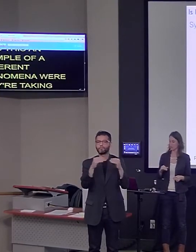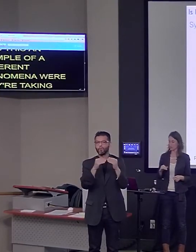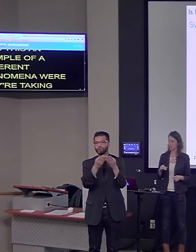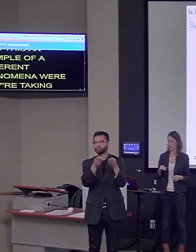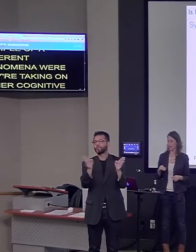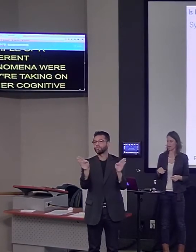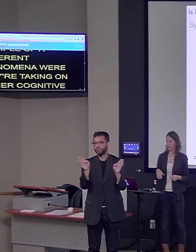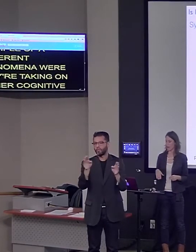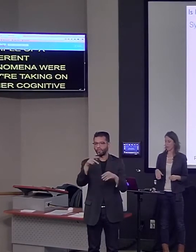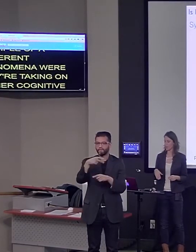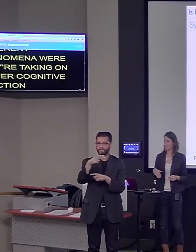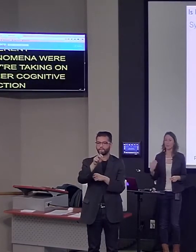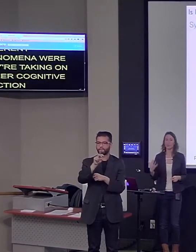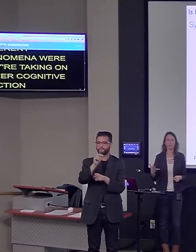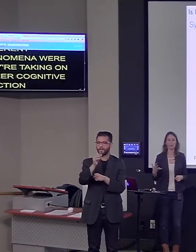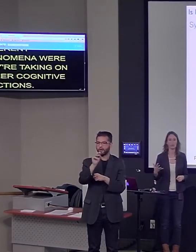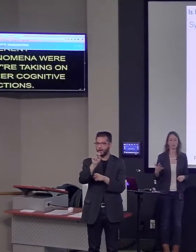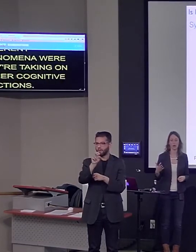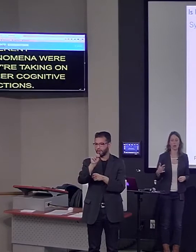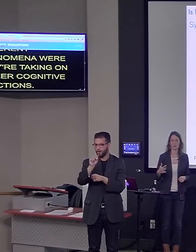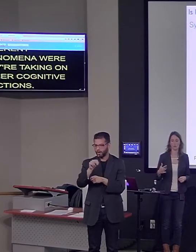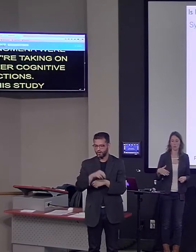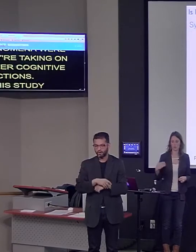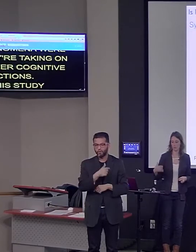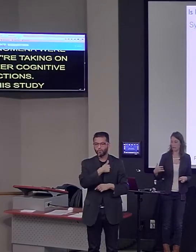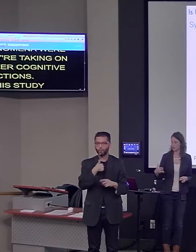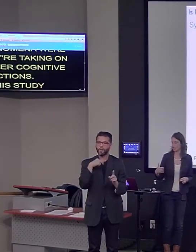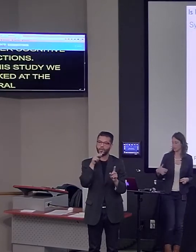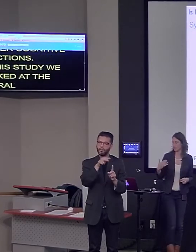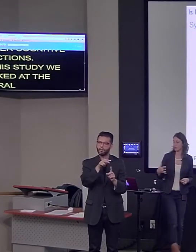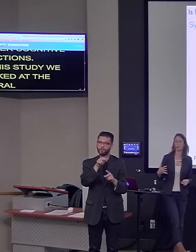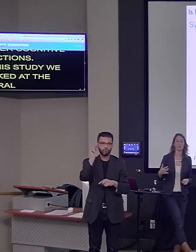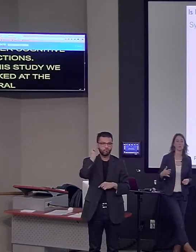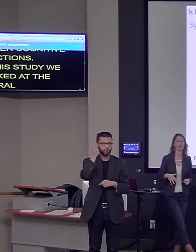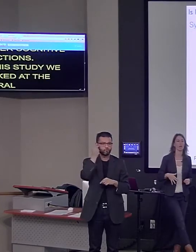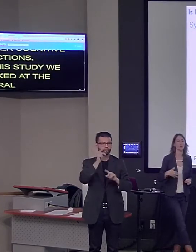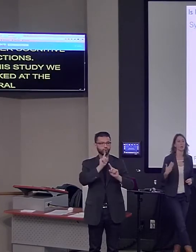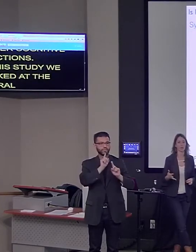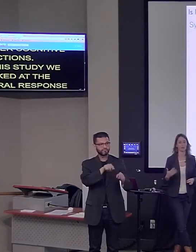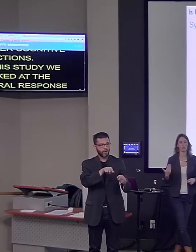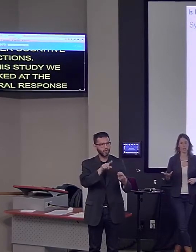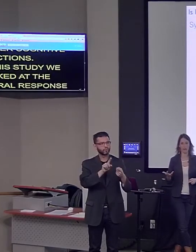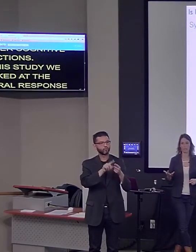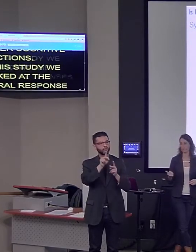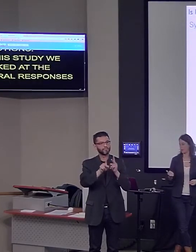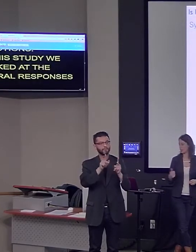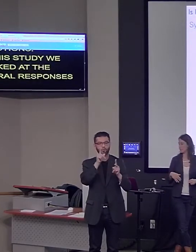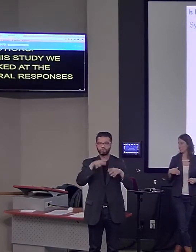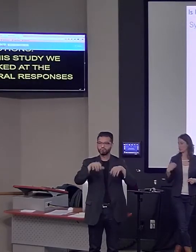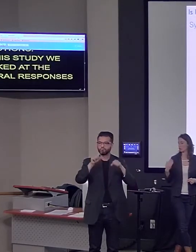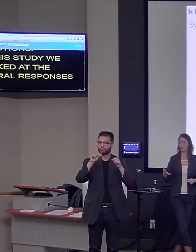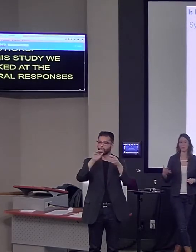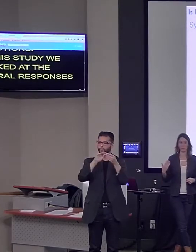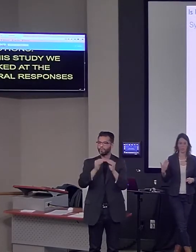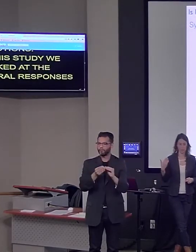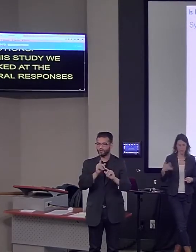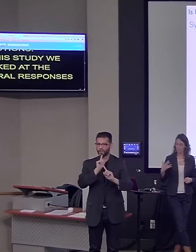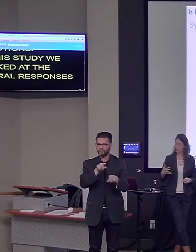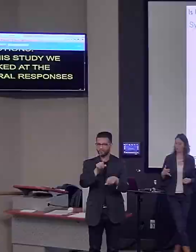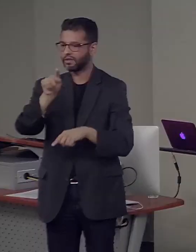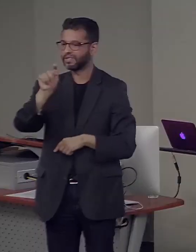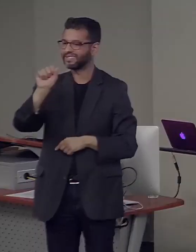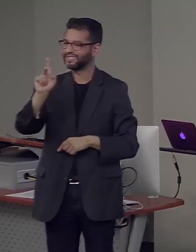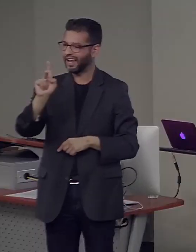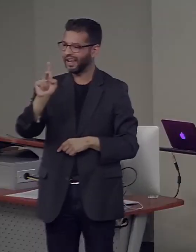in this study, we looked at the neural responses to people doing a numerical task, right? So